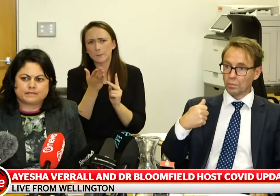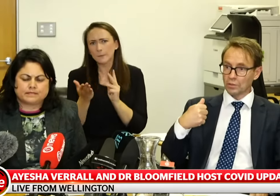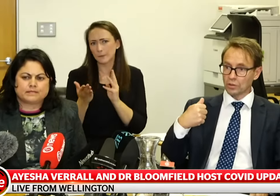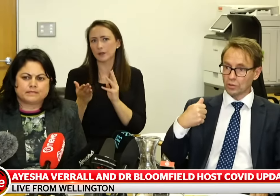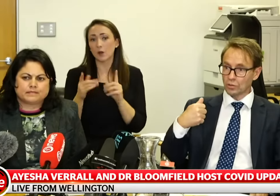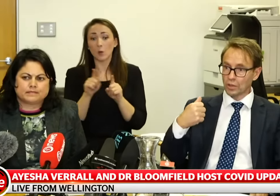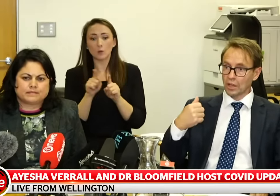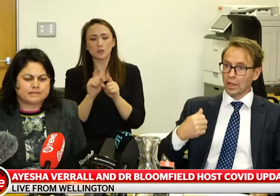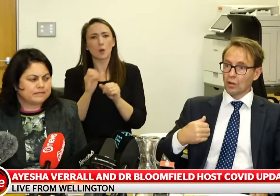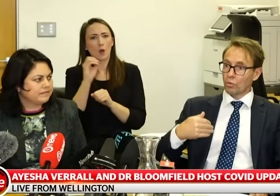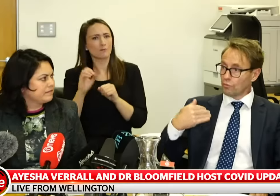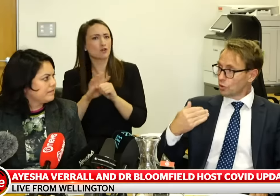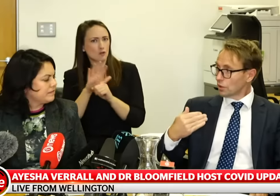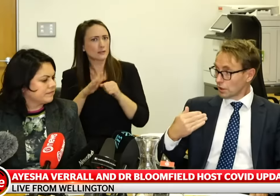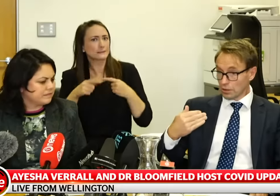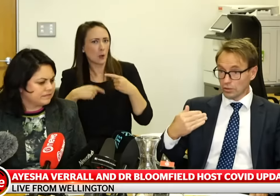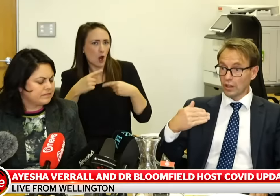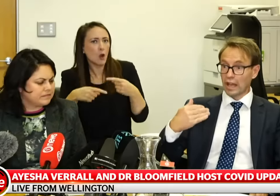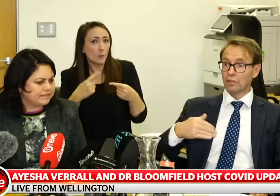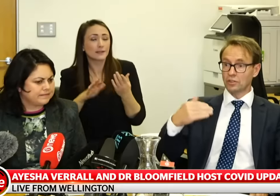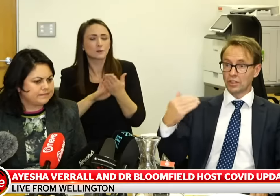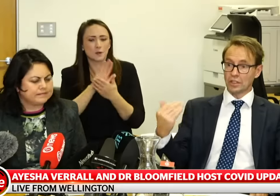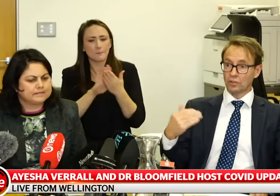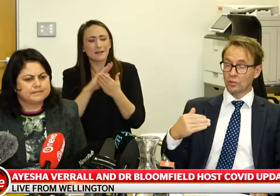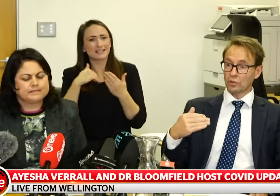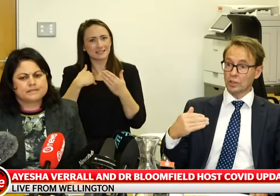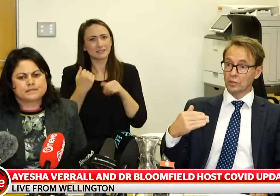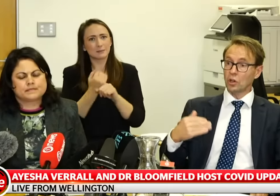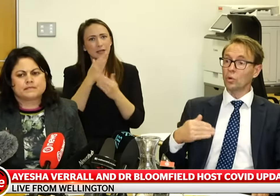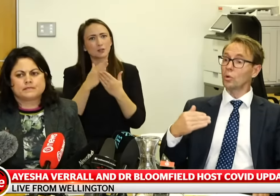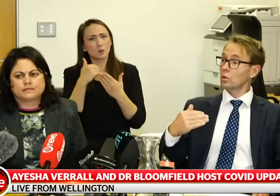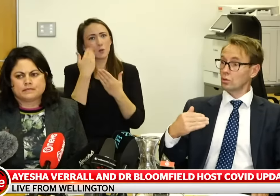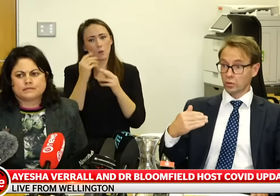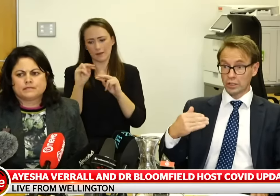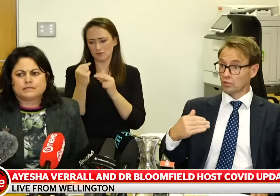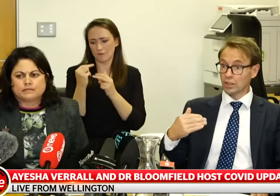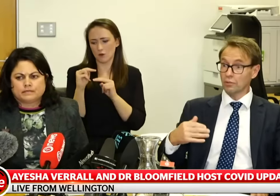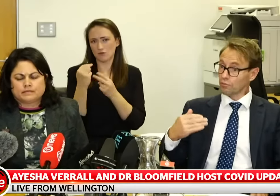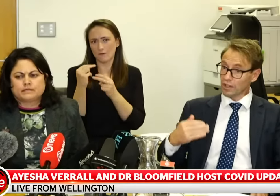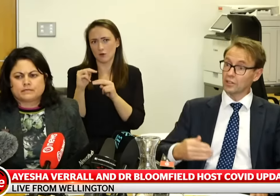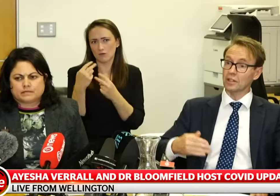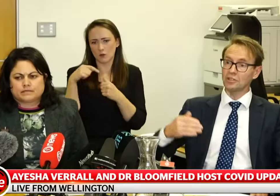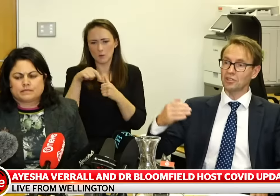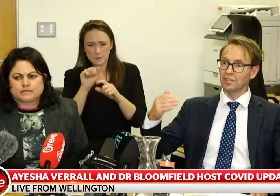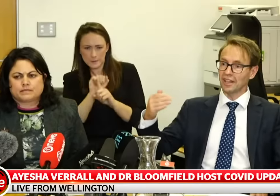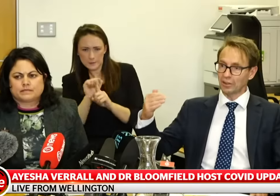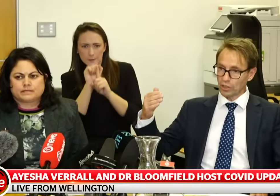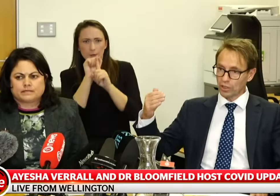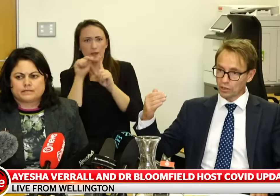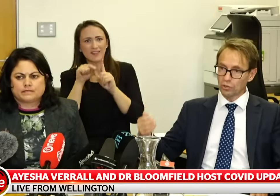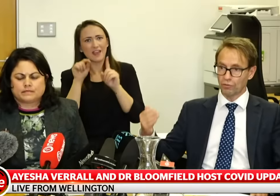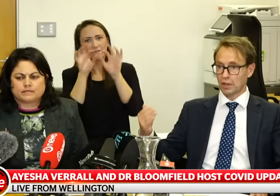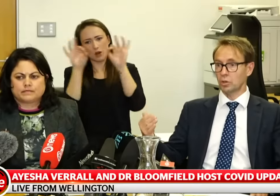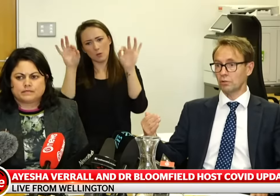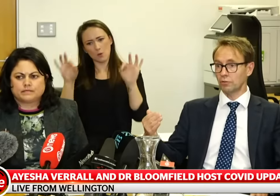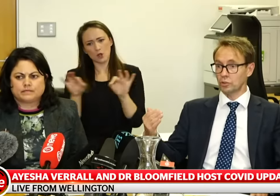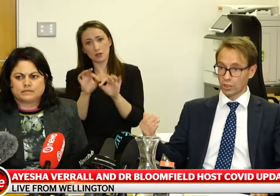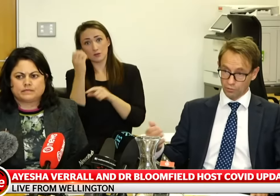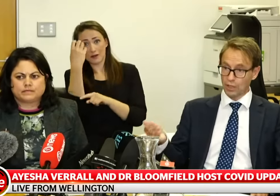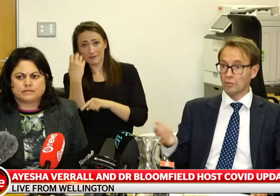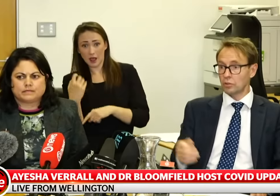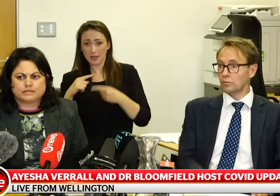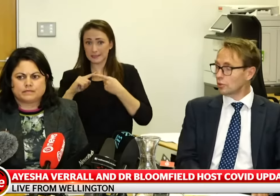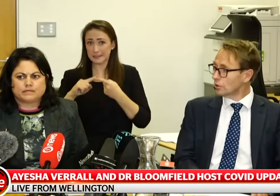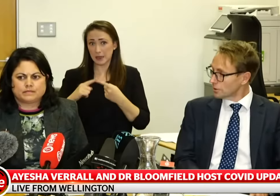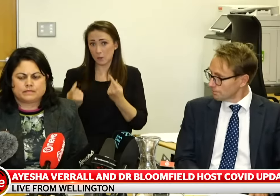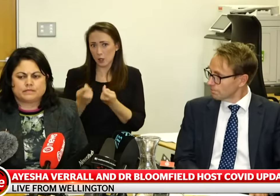remain open to reviewing it and the settings that are in it, or looking to see if in fact we need a new framework in future